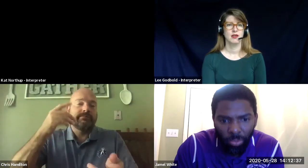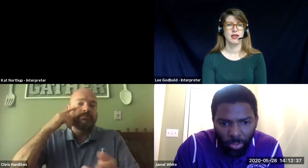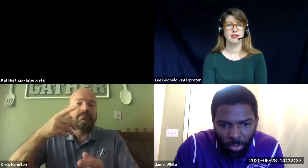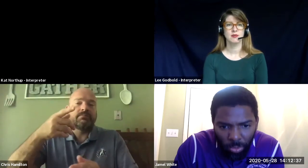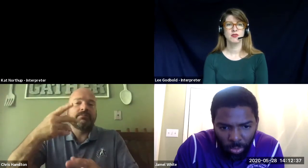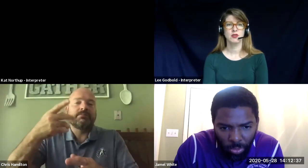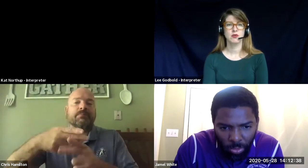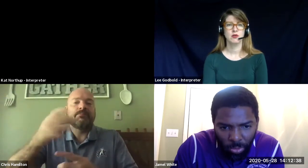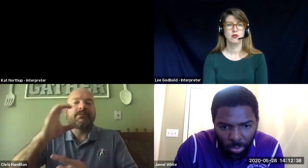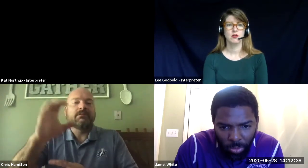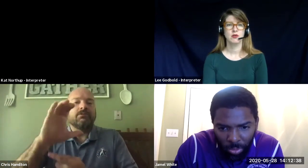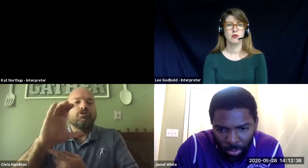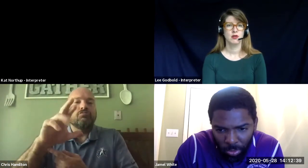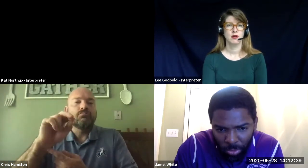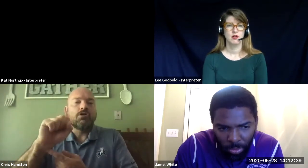Yeah, some of you,